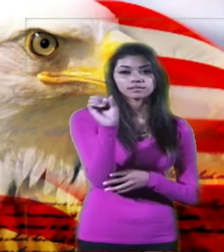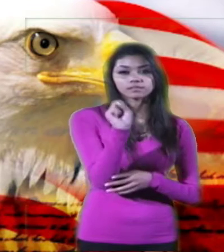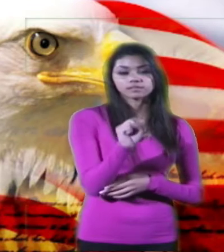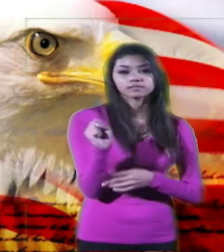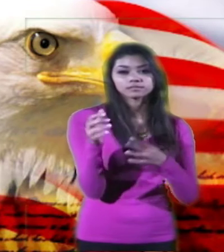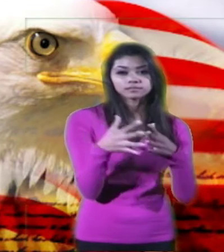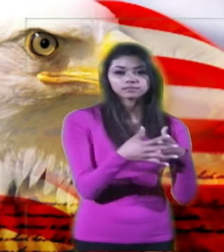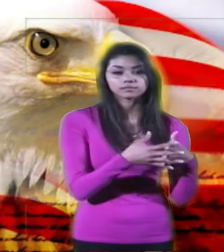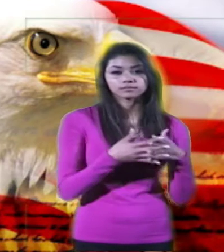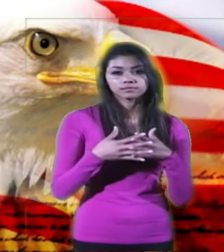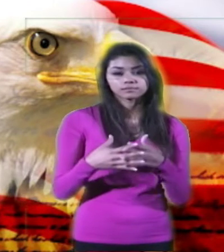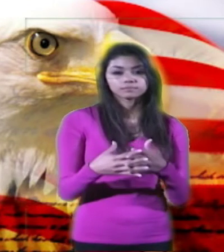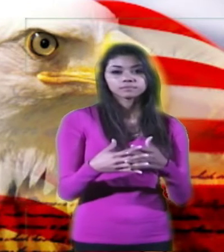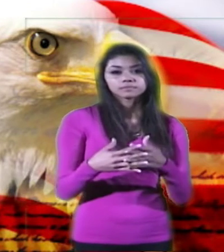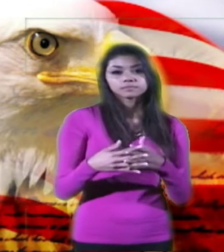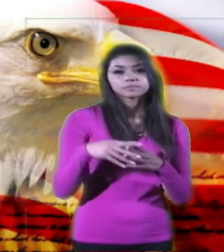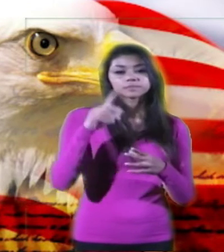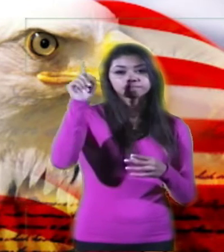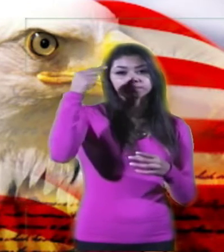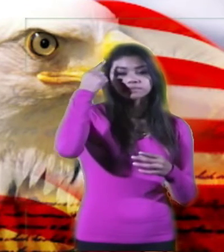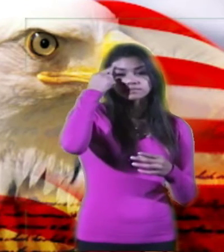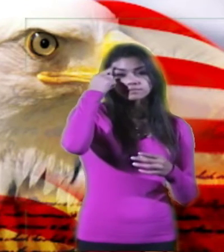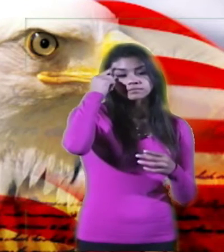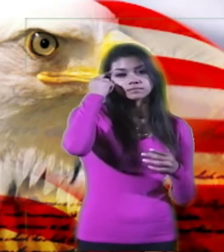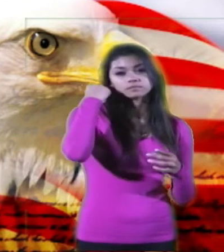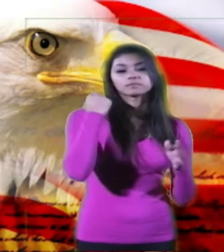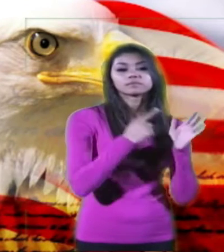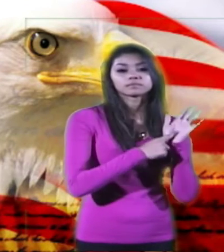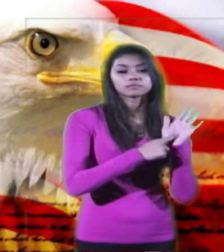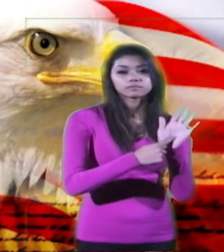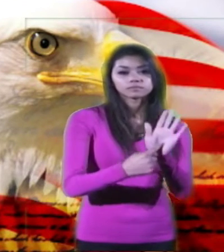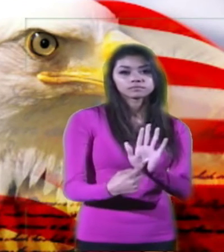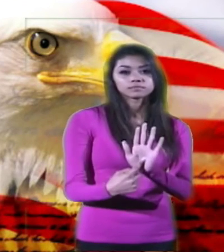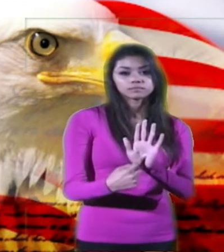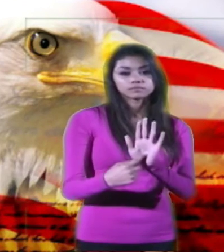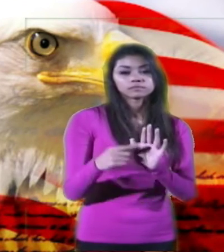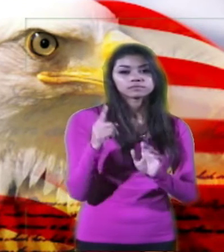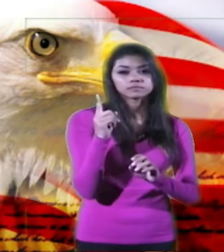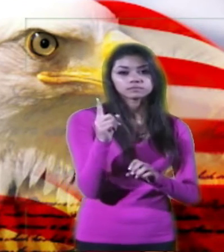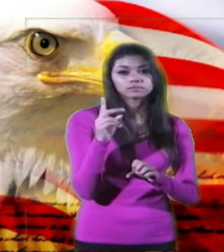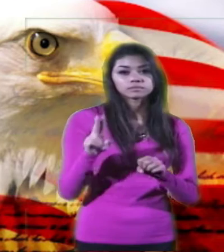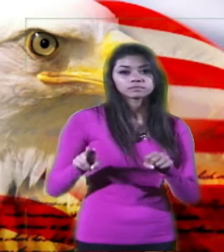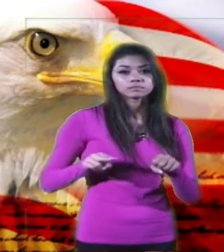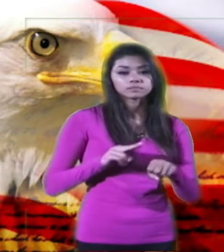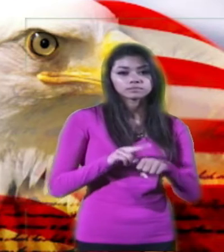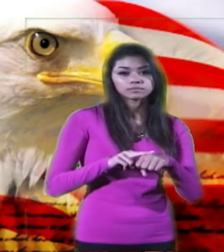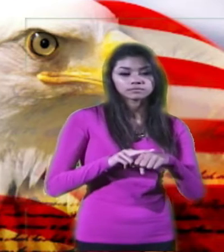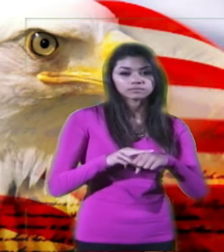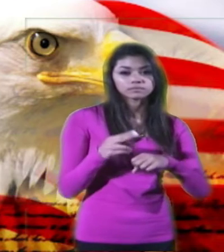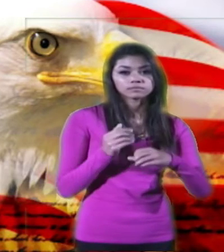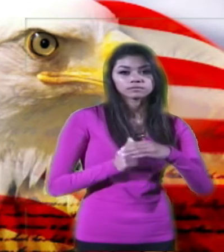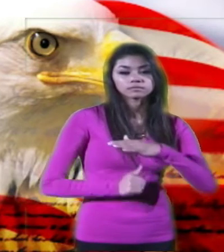United States of America and to the republic for which it stands, one nation, under